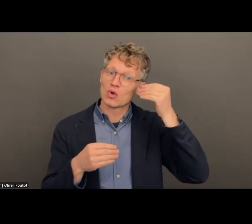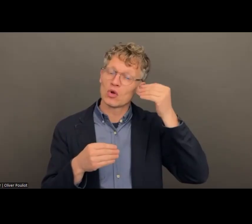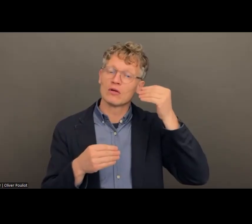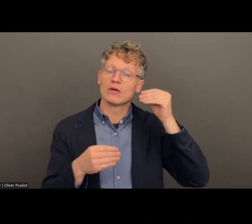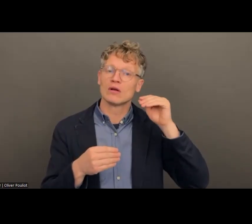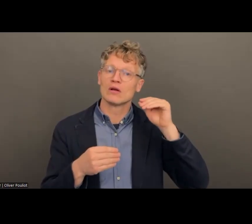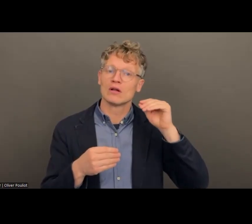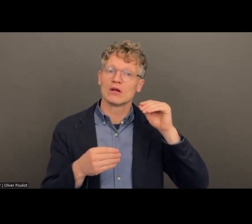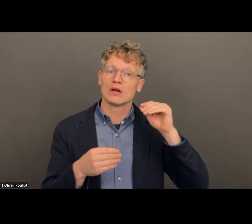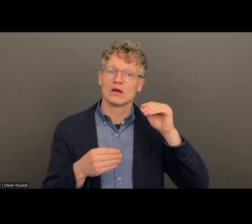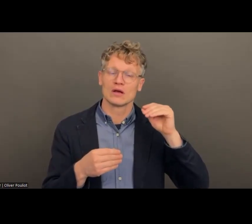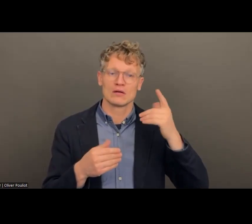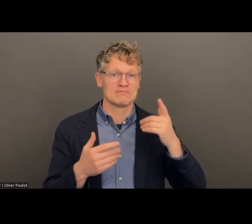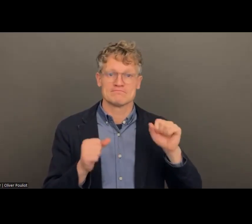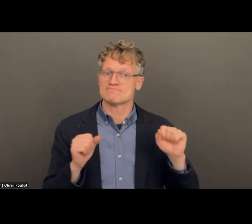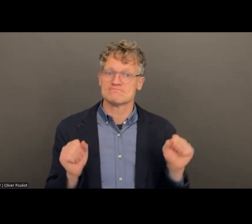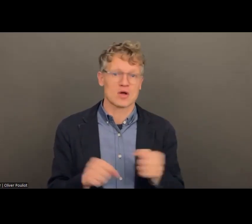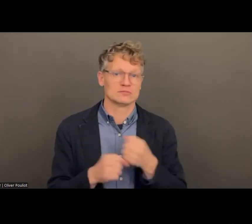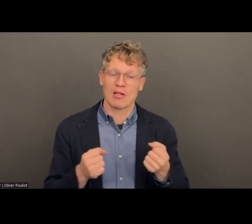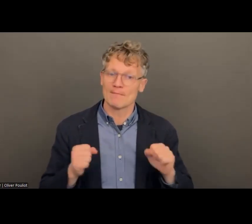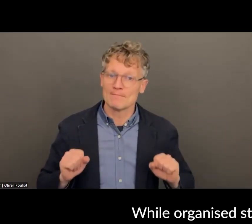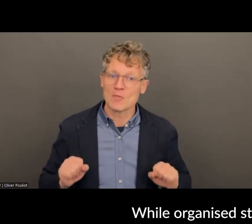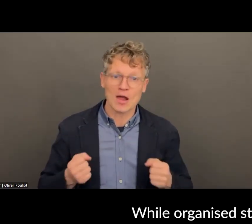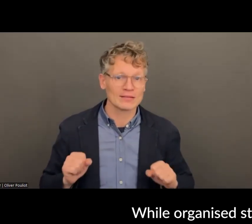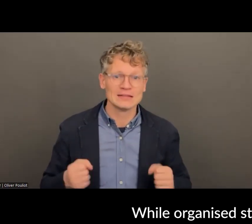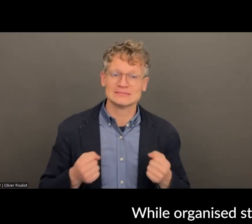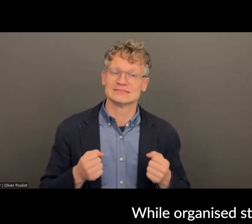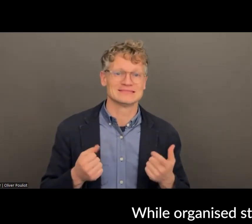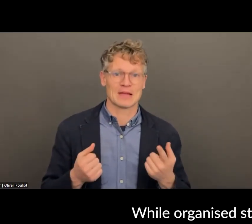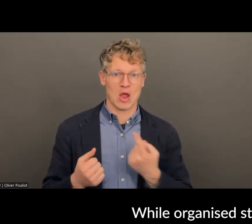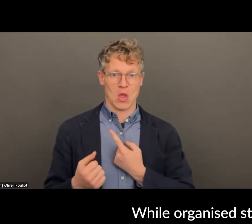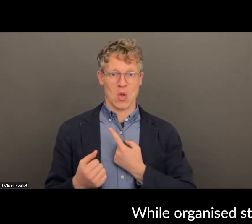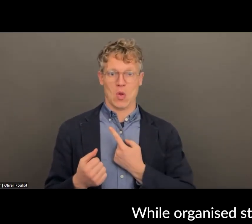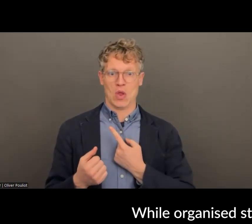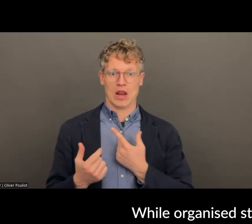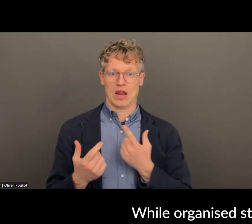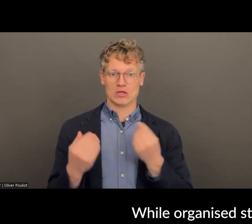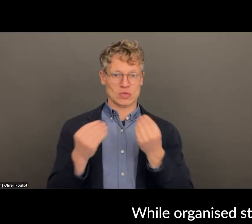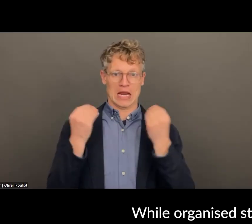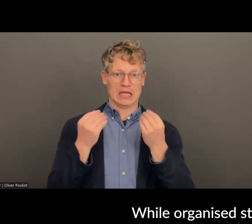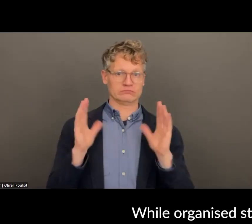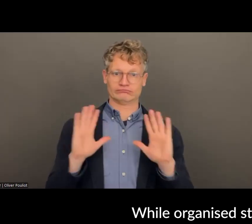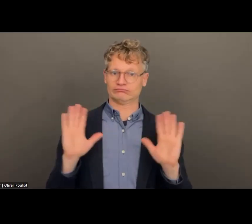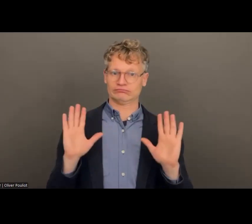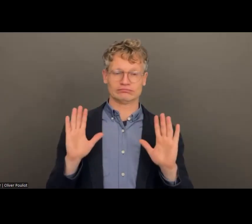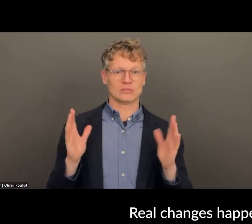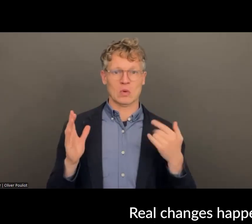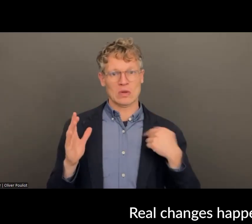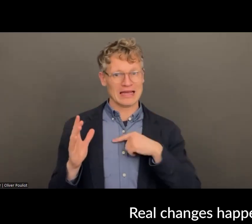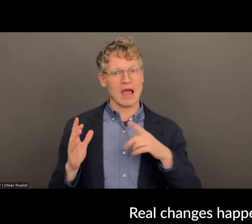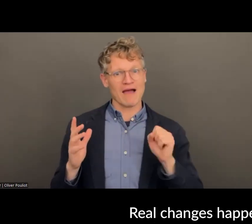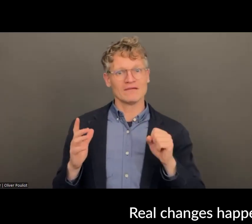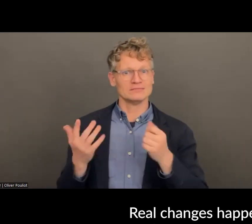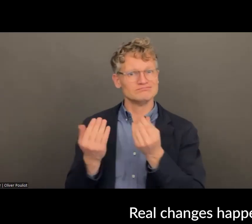that confidence grows through practice, not training alone. While organized structural training for 100 caregivers,